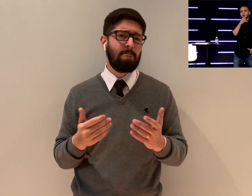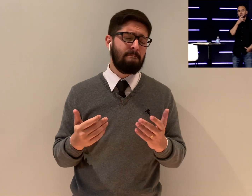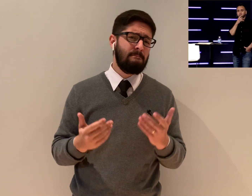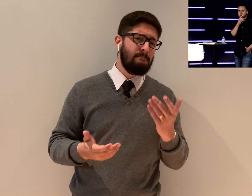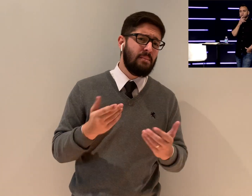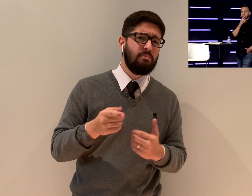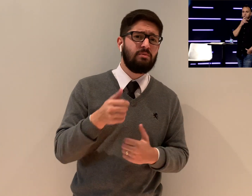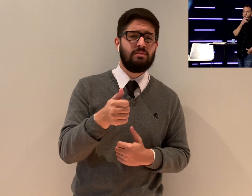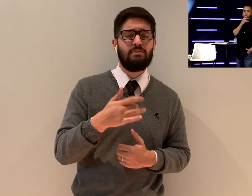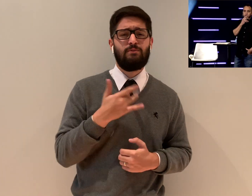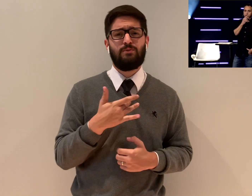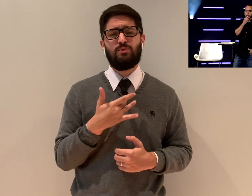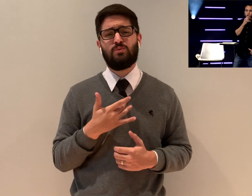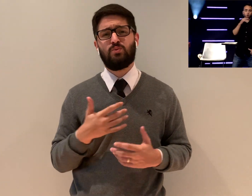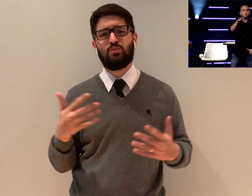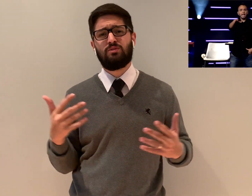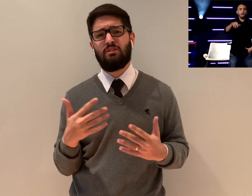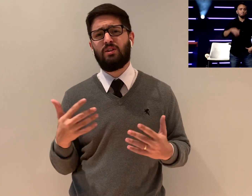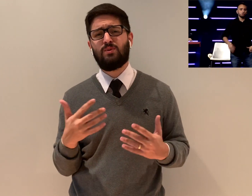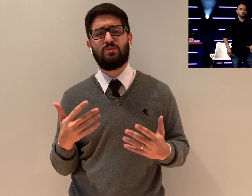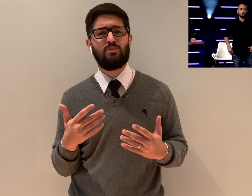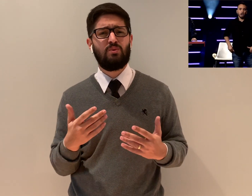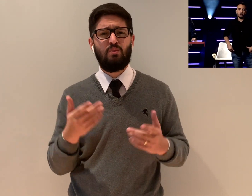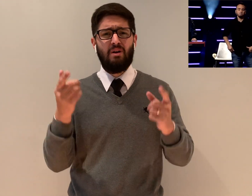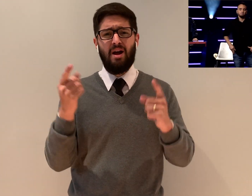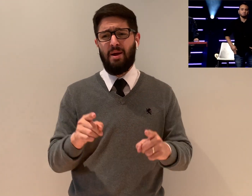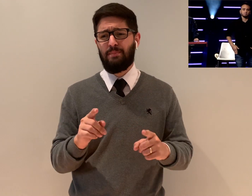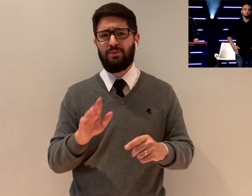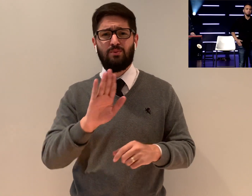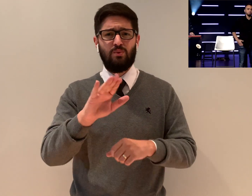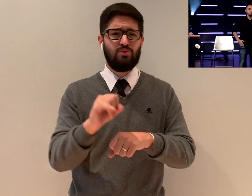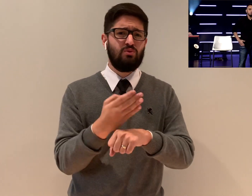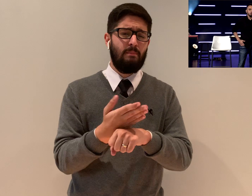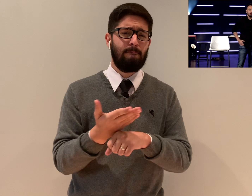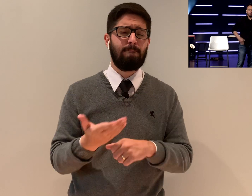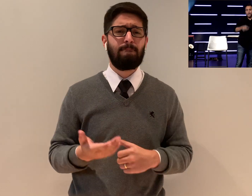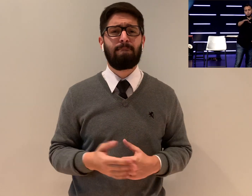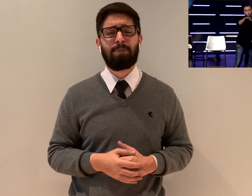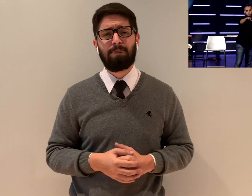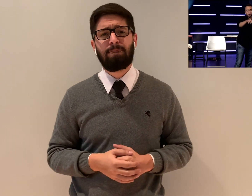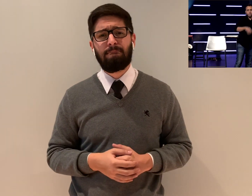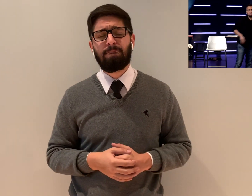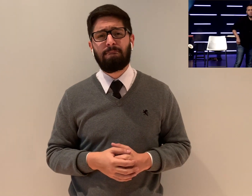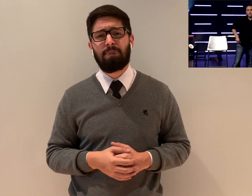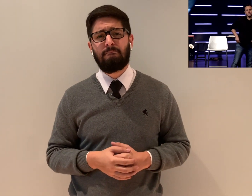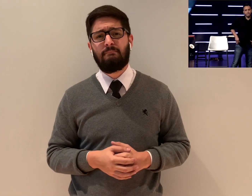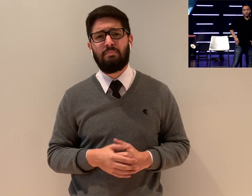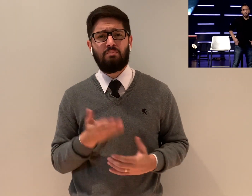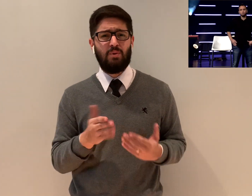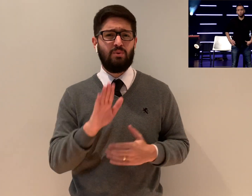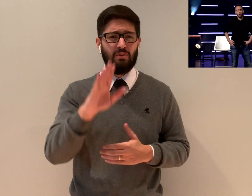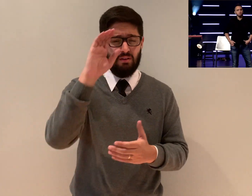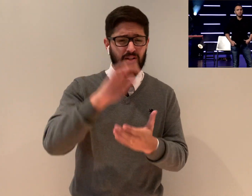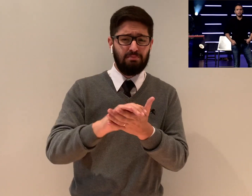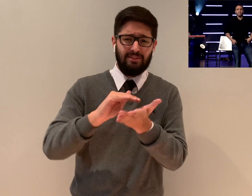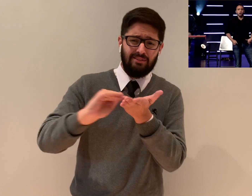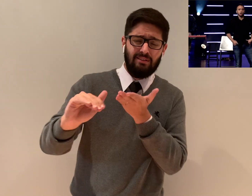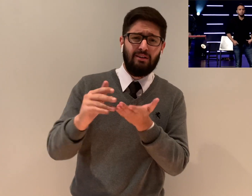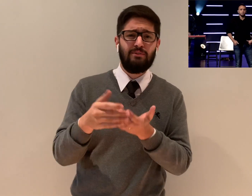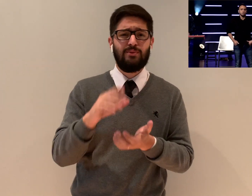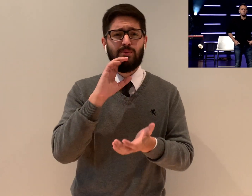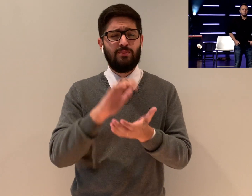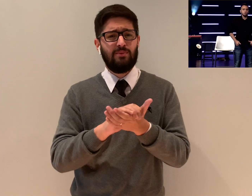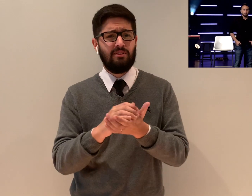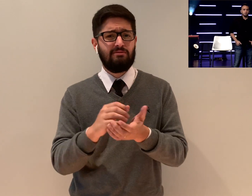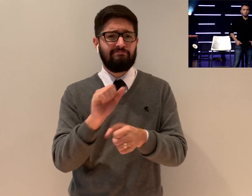and uncertain of what may happen to your job. Perhaps your husband got laid off, your wife got laid